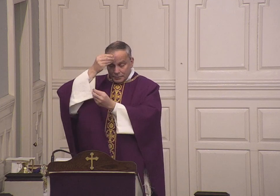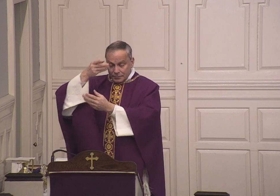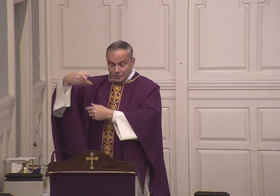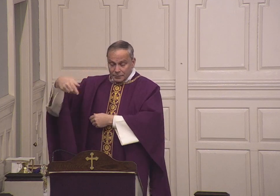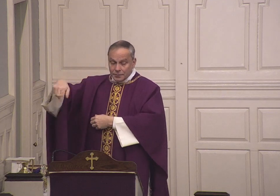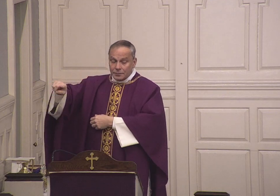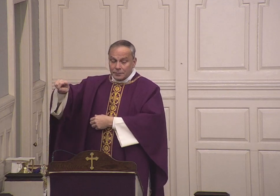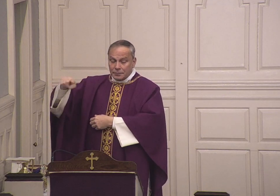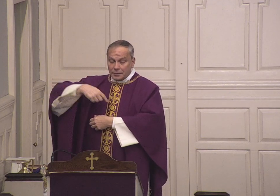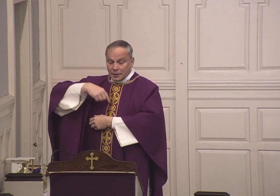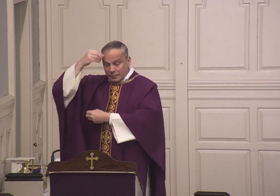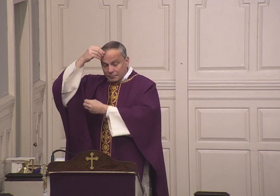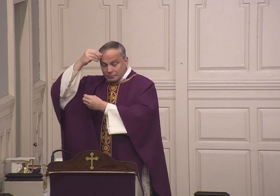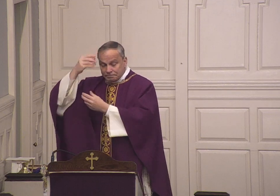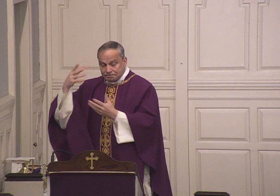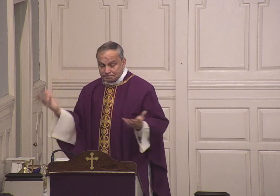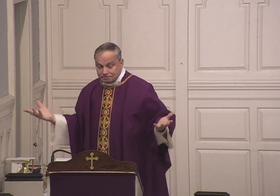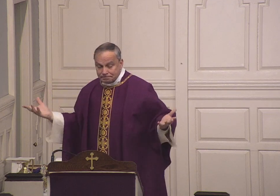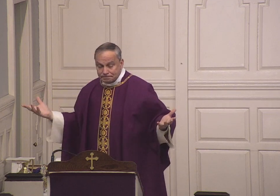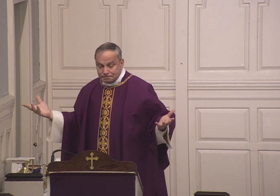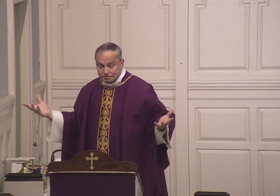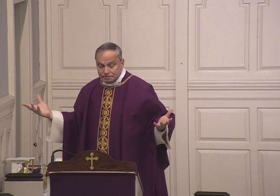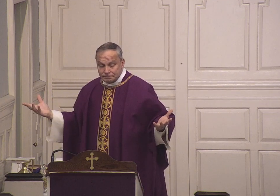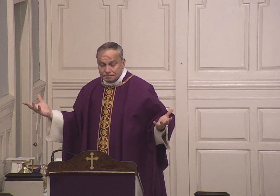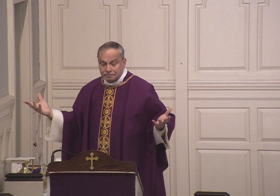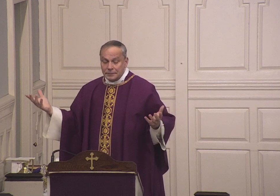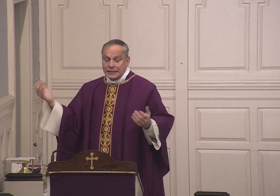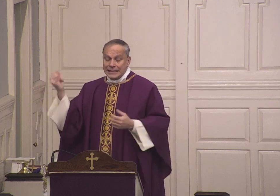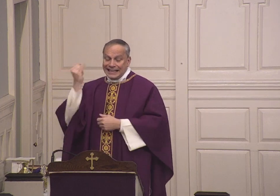Jesus said to his disciples,